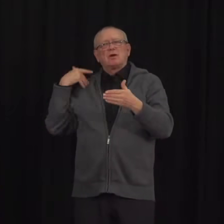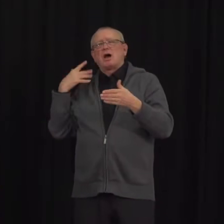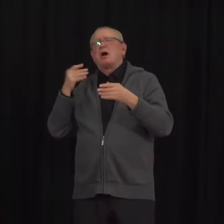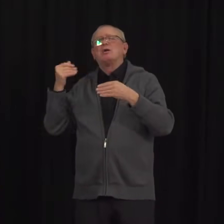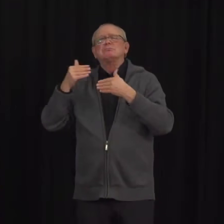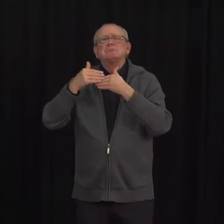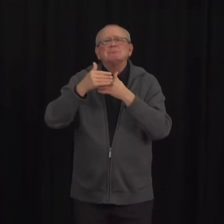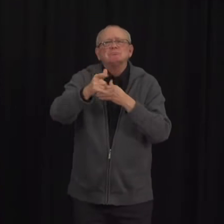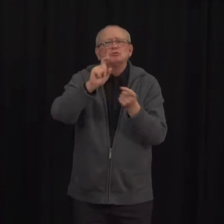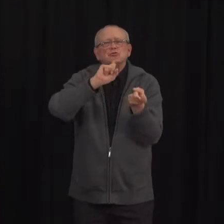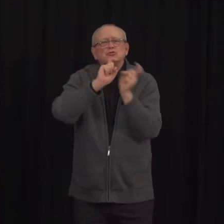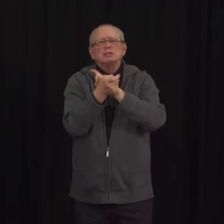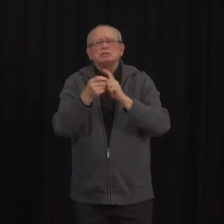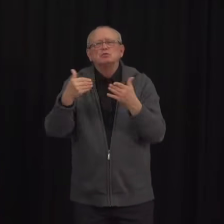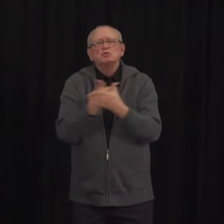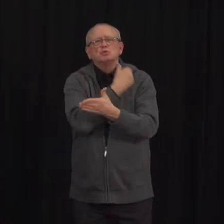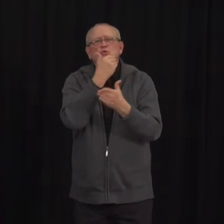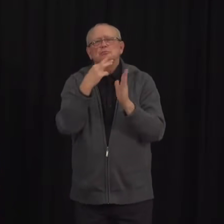additional measures in place.